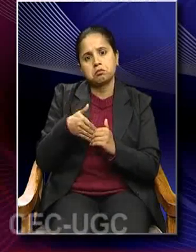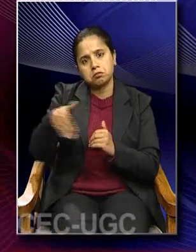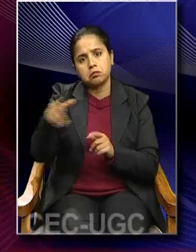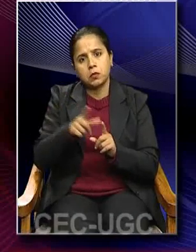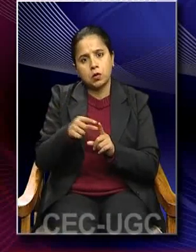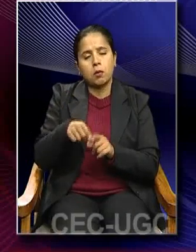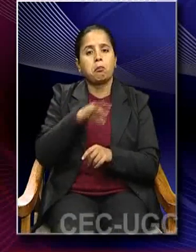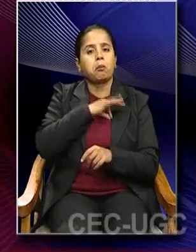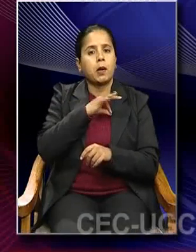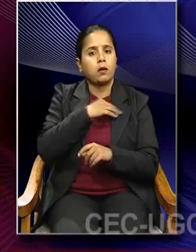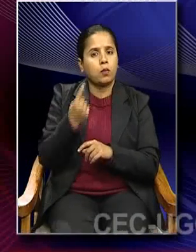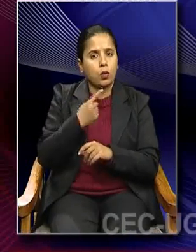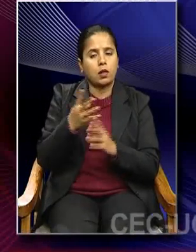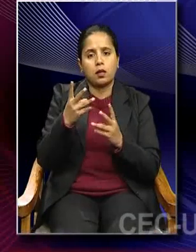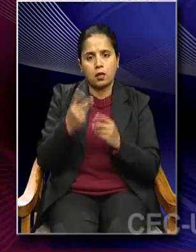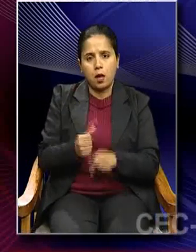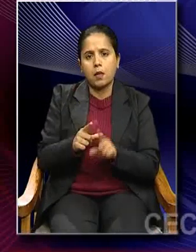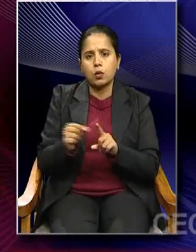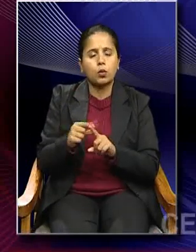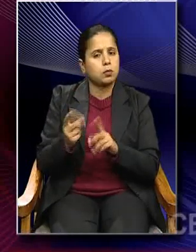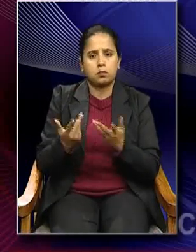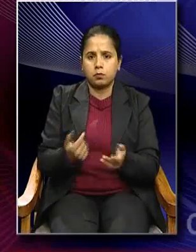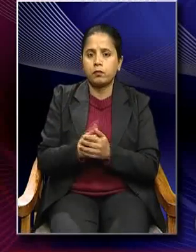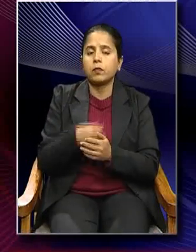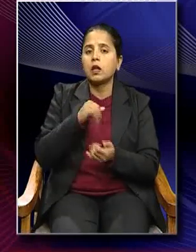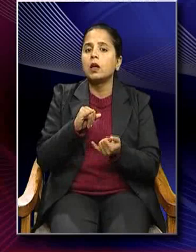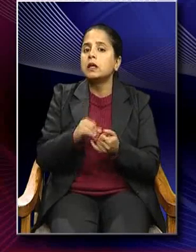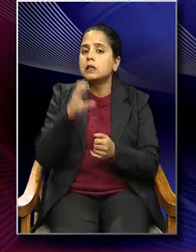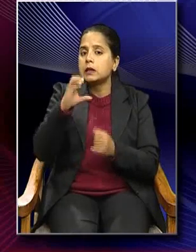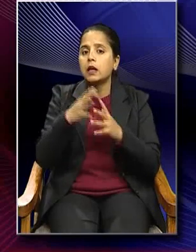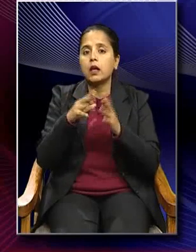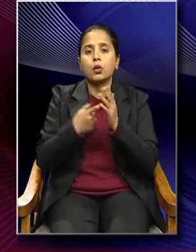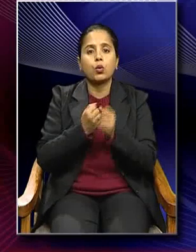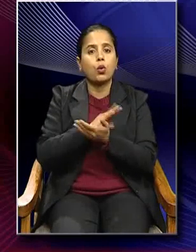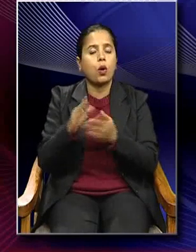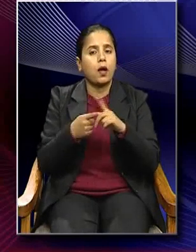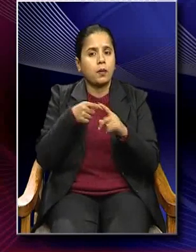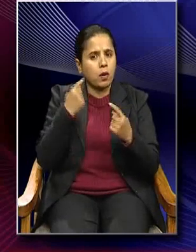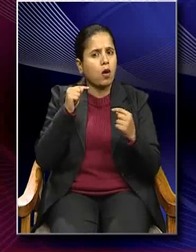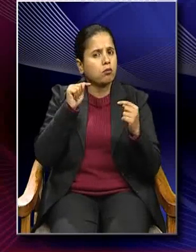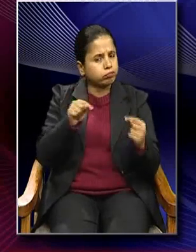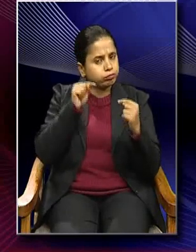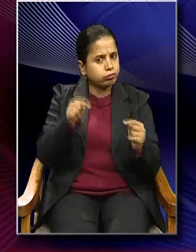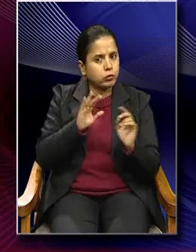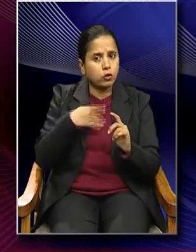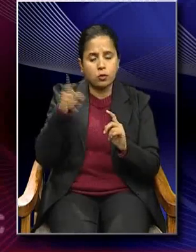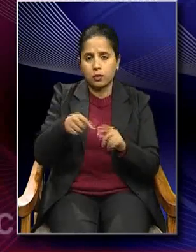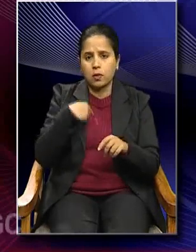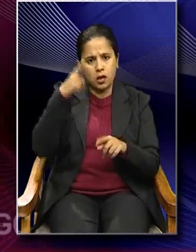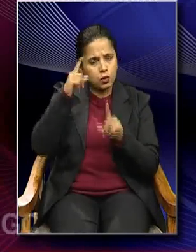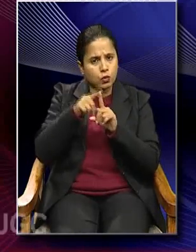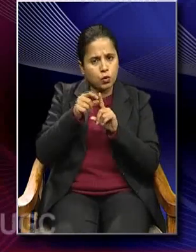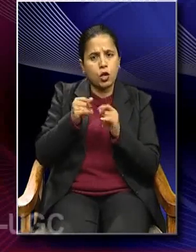by benefits and numbers. C. Wright Mills argued that we have to go beyond the